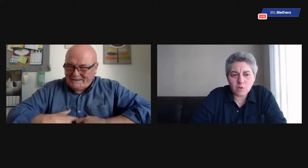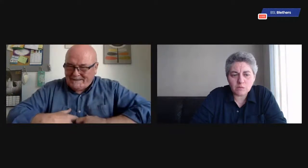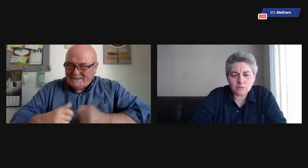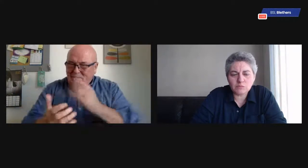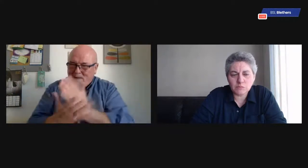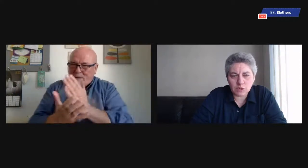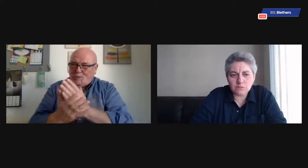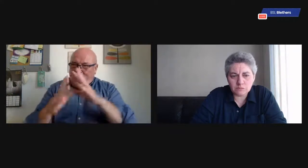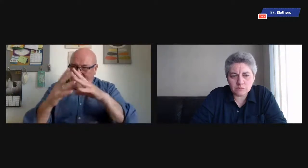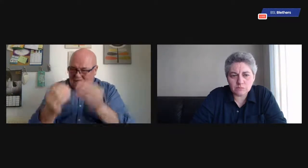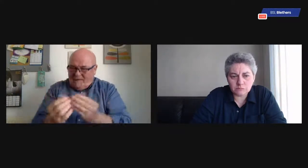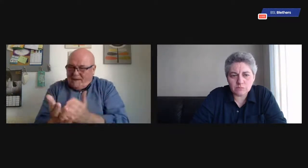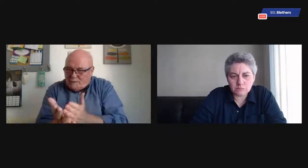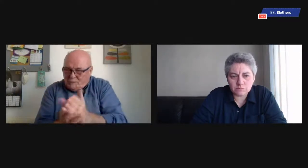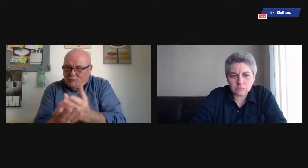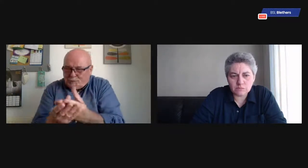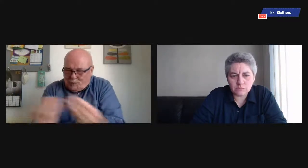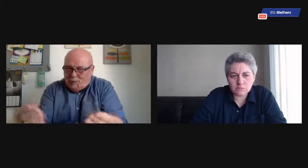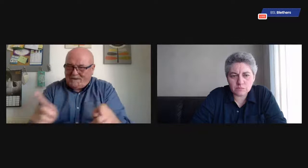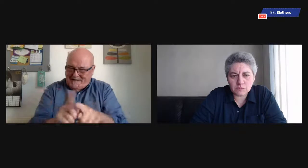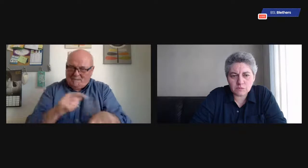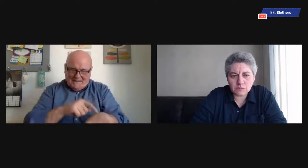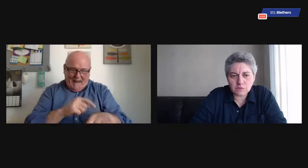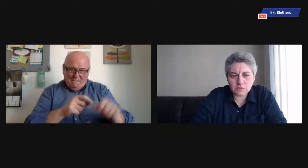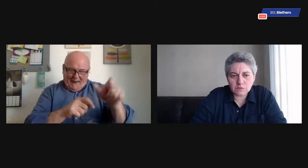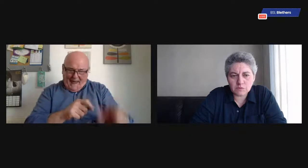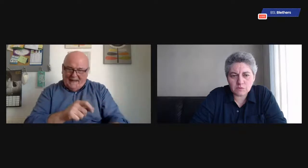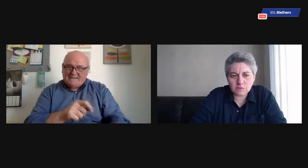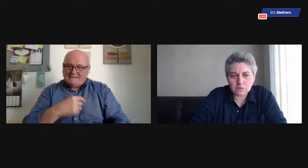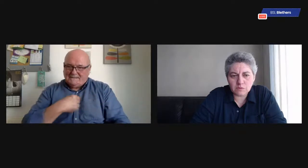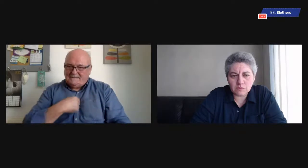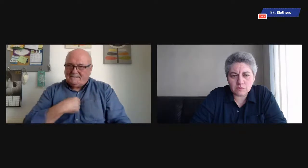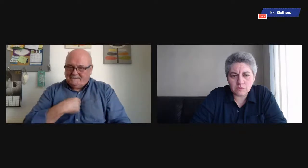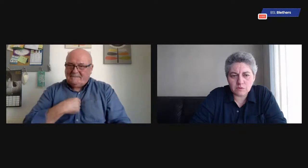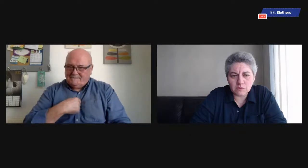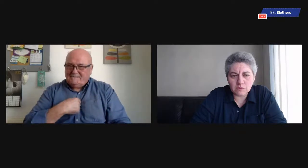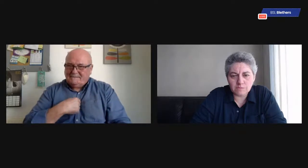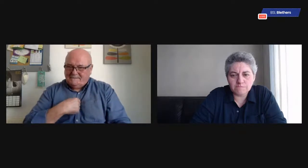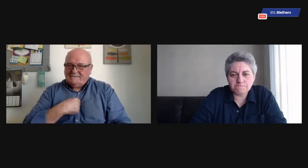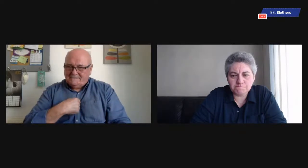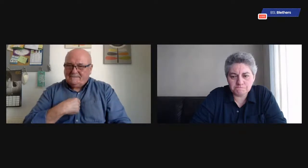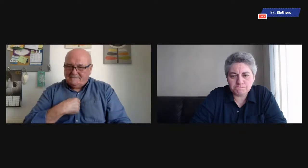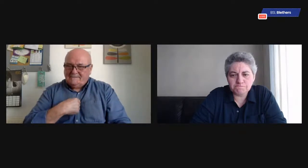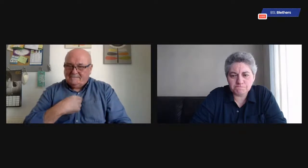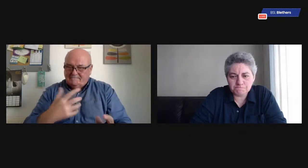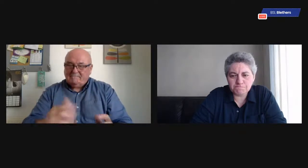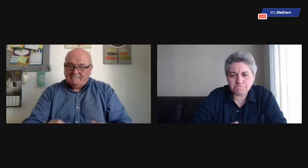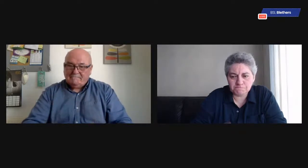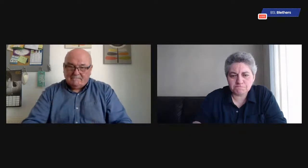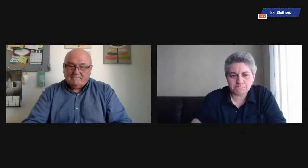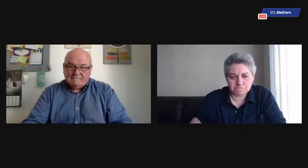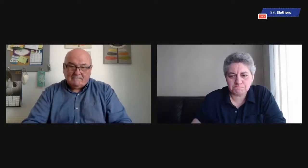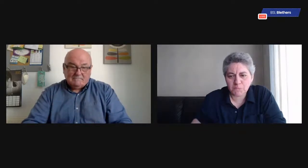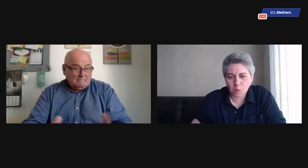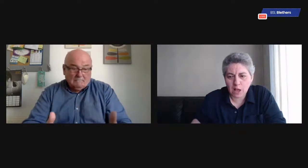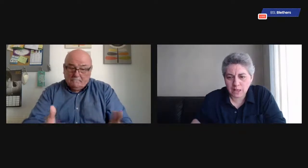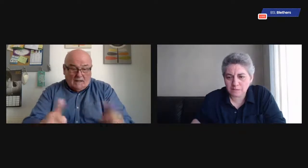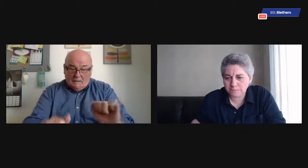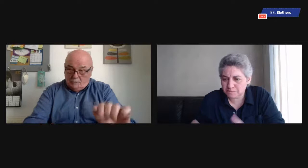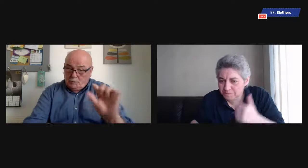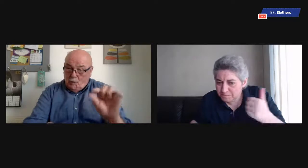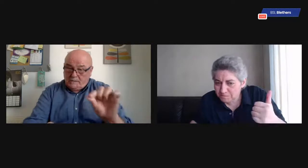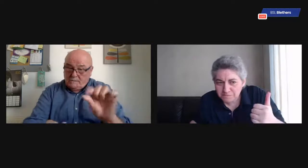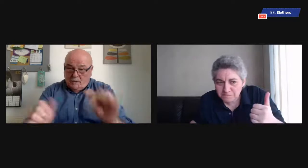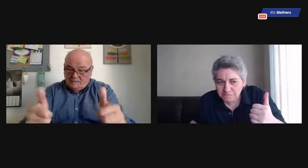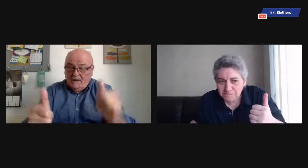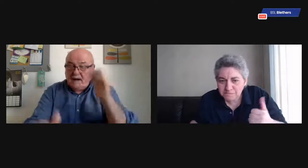someone. Um, but but as again, I am there to make sure that everything runs smoothly for